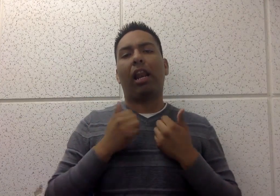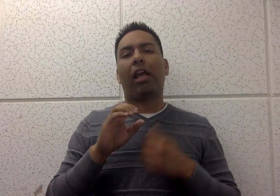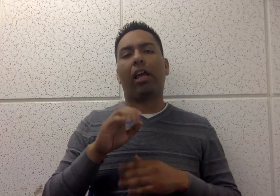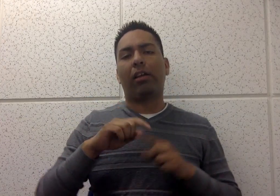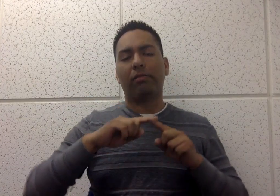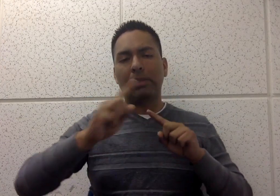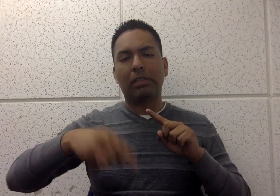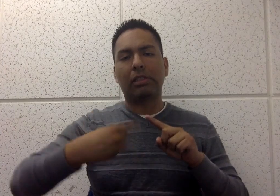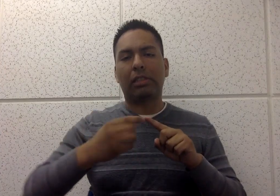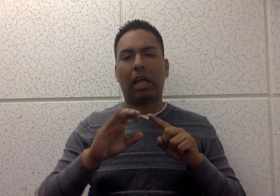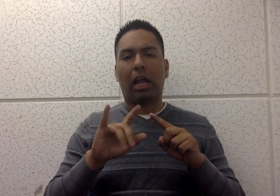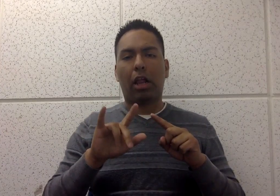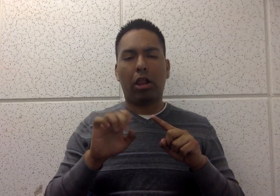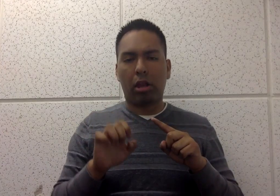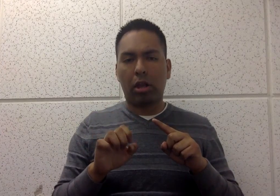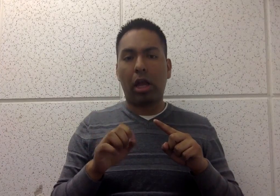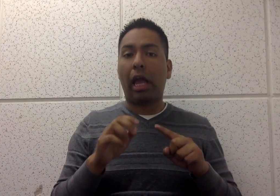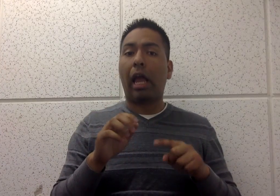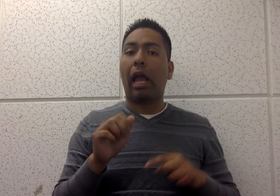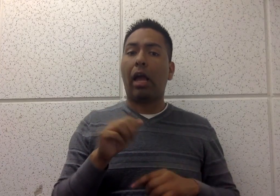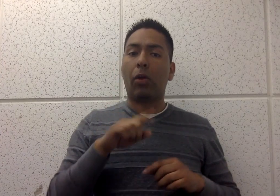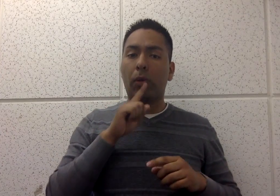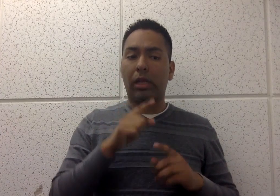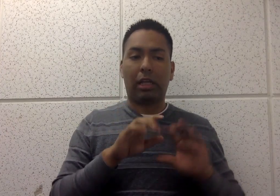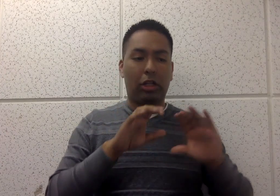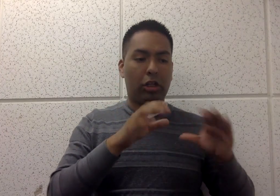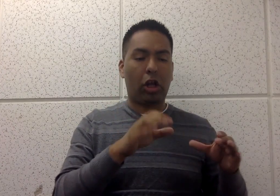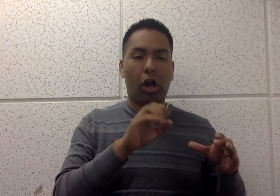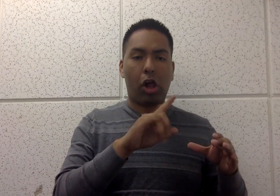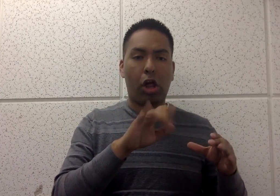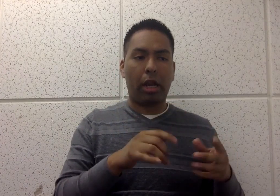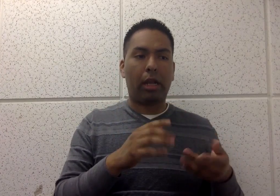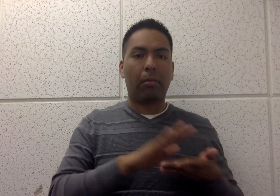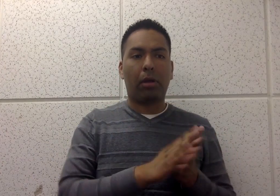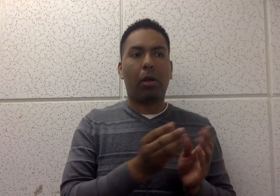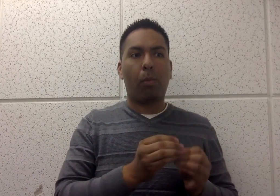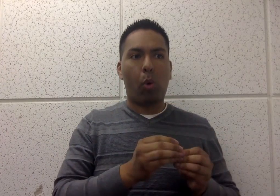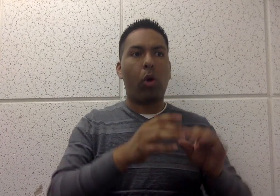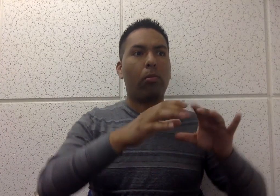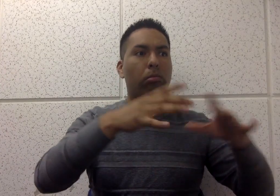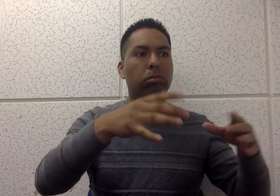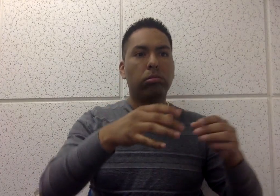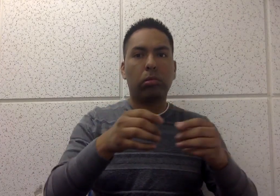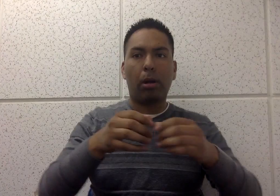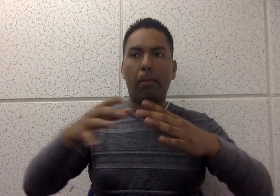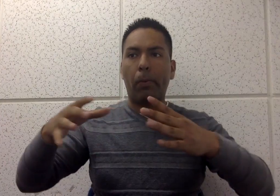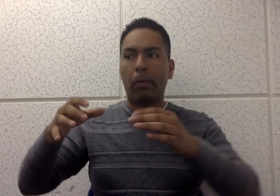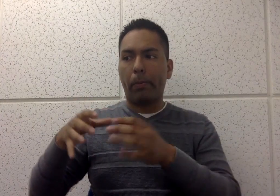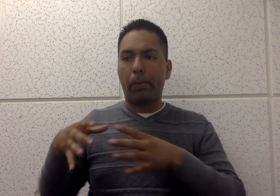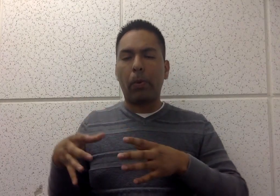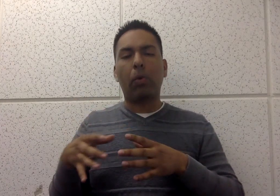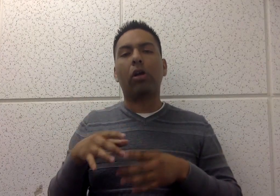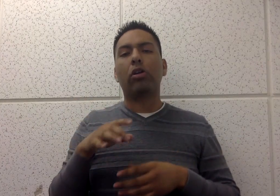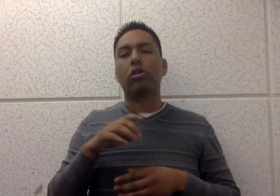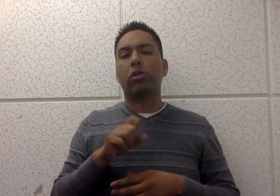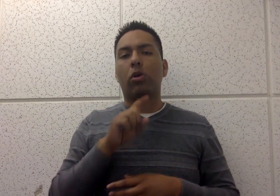more ants, colonies make more colonies. And they do that by each year sending out the reproductives, those are the ones with wings, on a